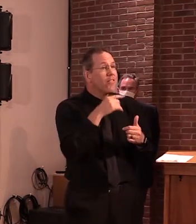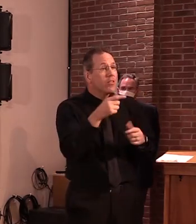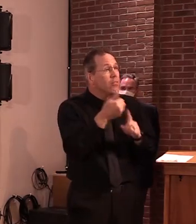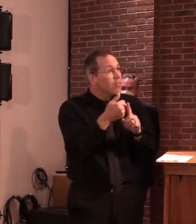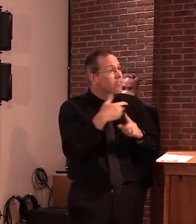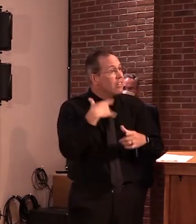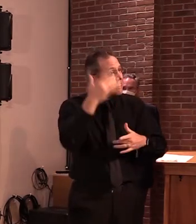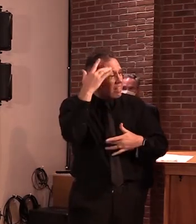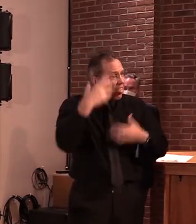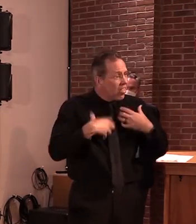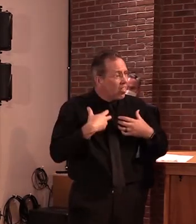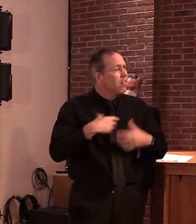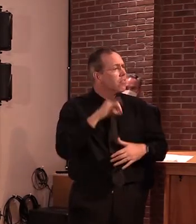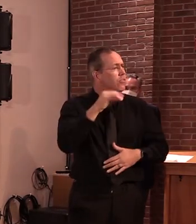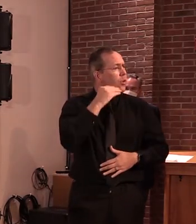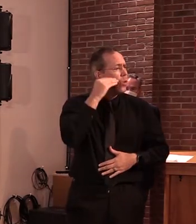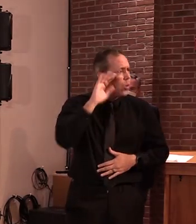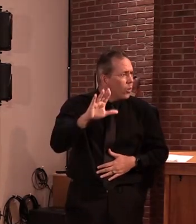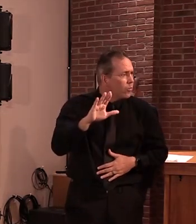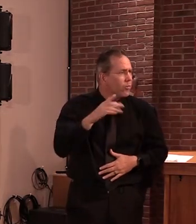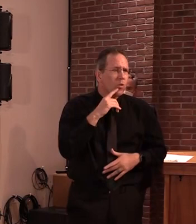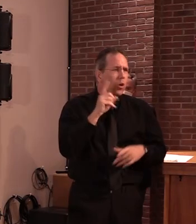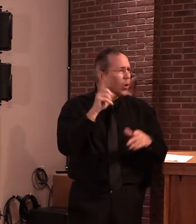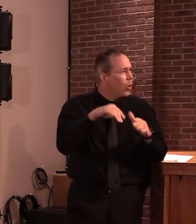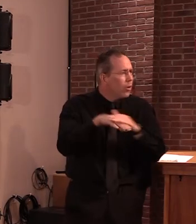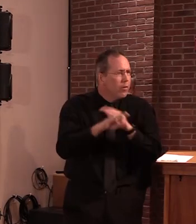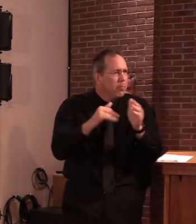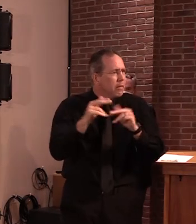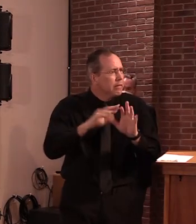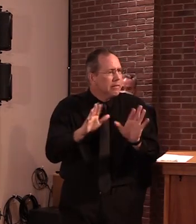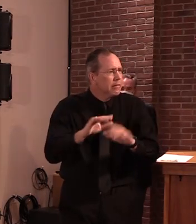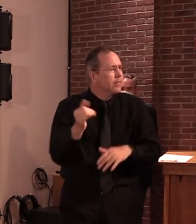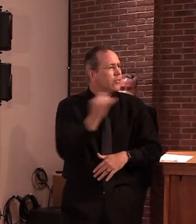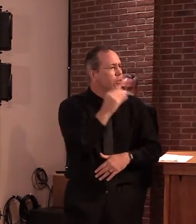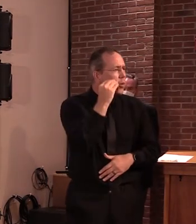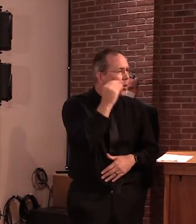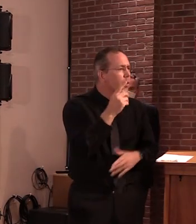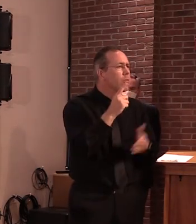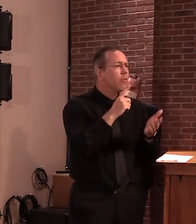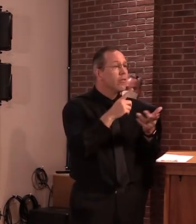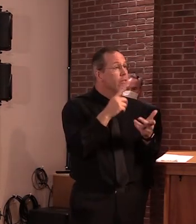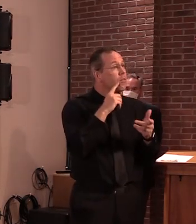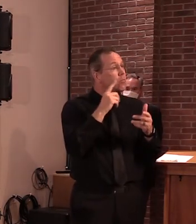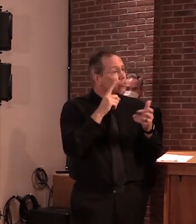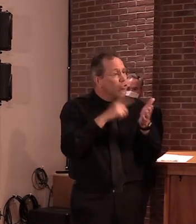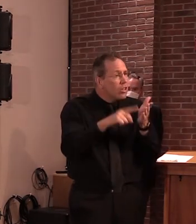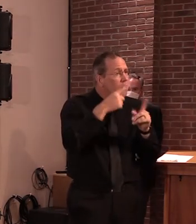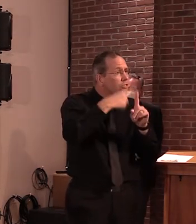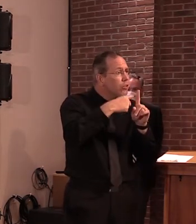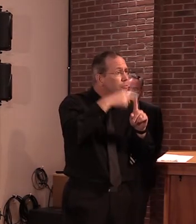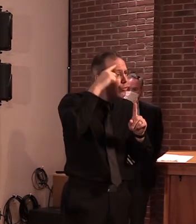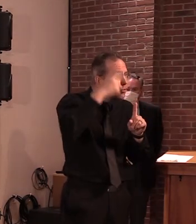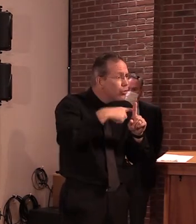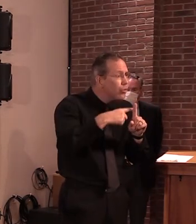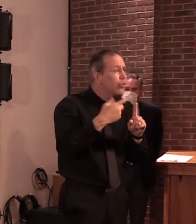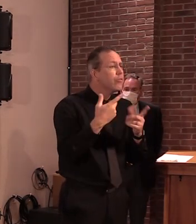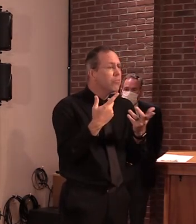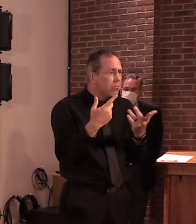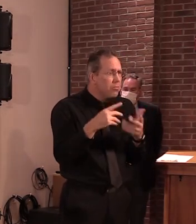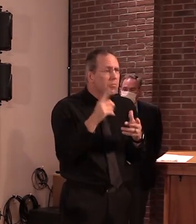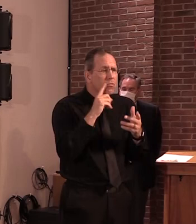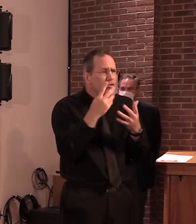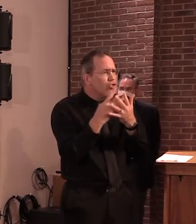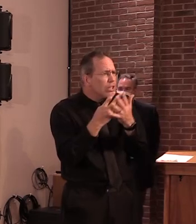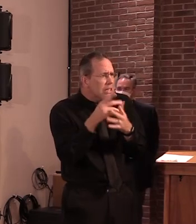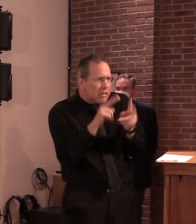in the building. There are symptom checks, there are temperature checks. The adults and